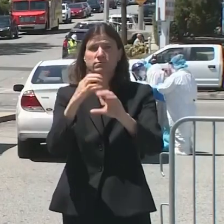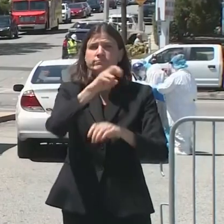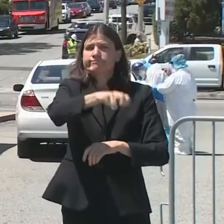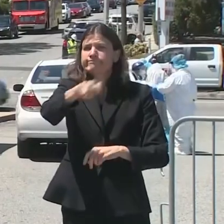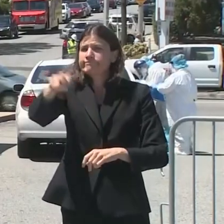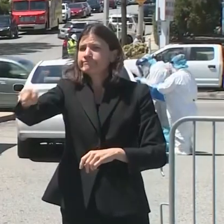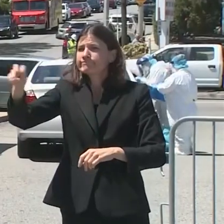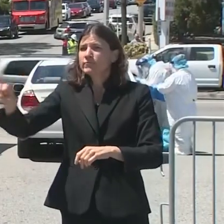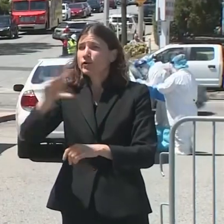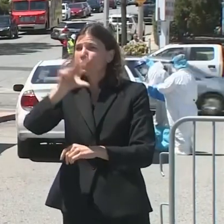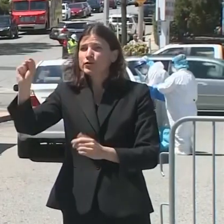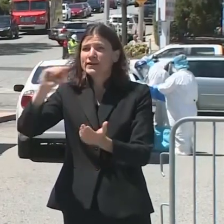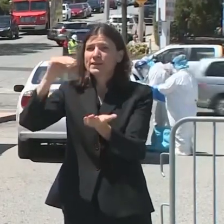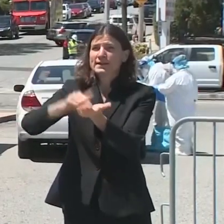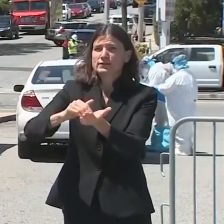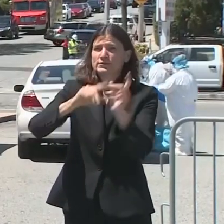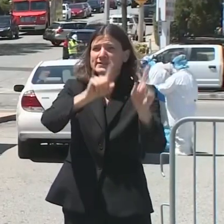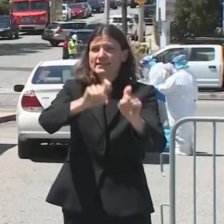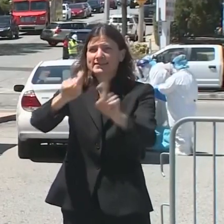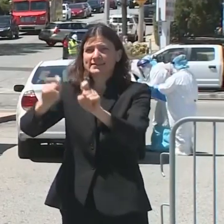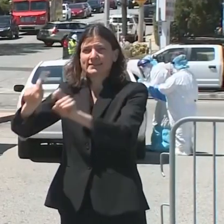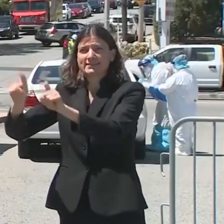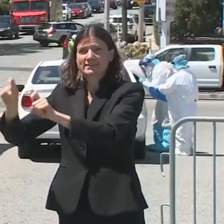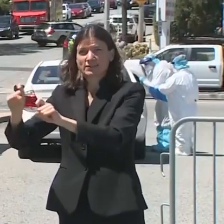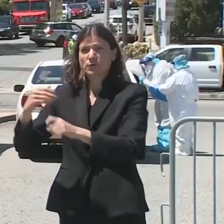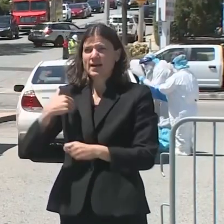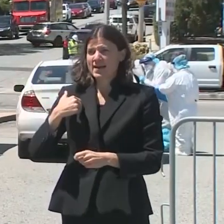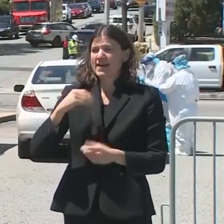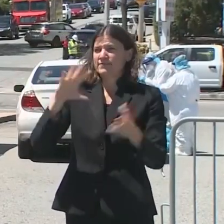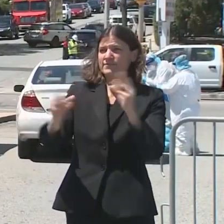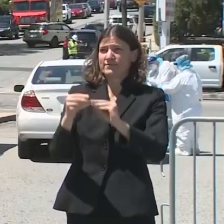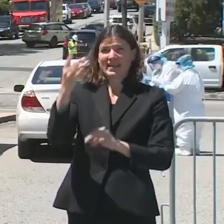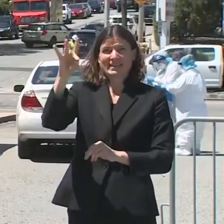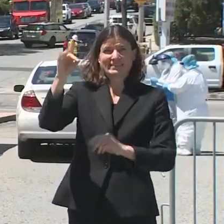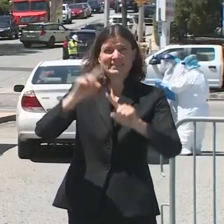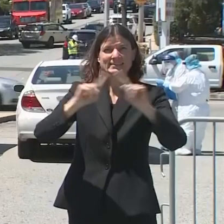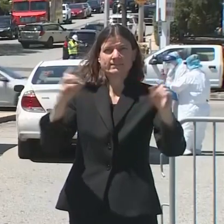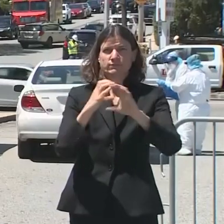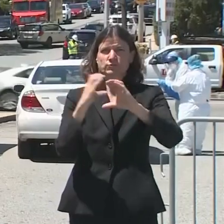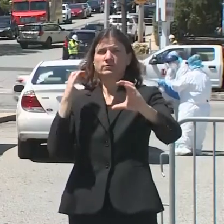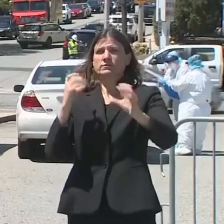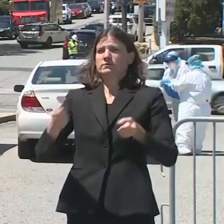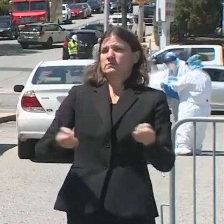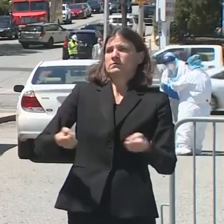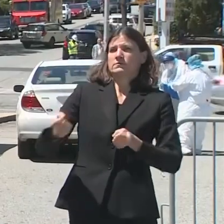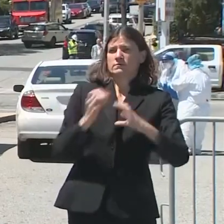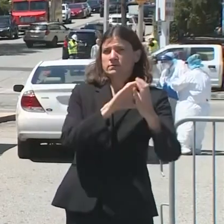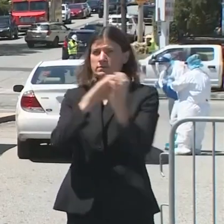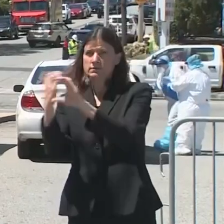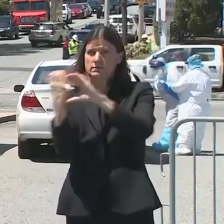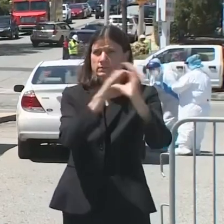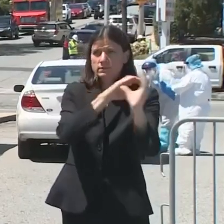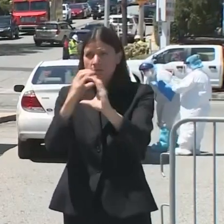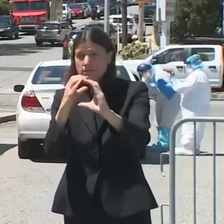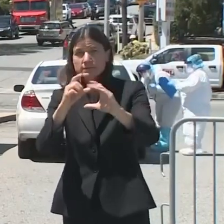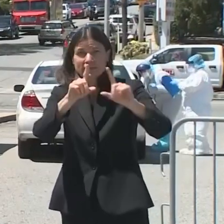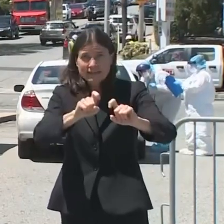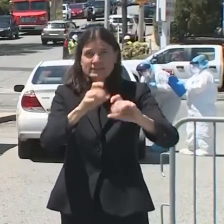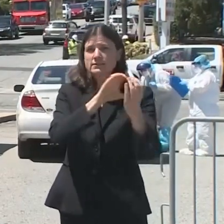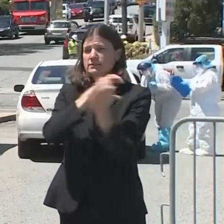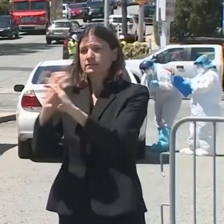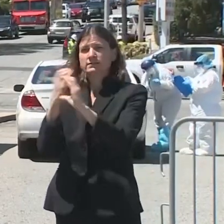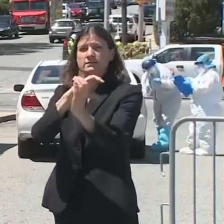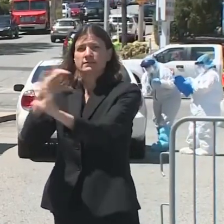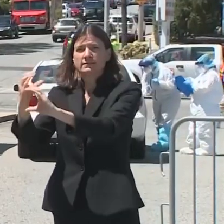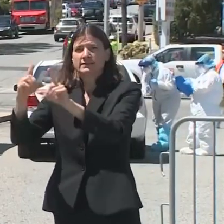20,000 tests at facilities that are overseen by the Executive Office of Health and Human Services. And yesterday, DPH issued